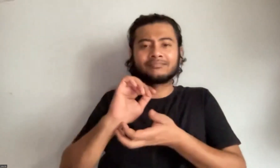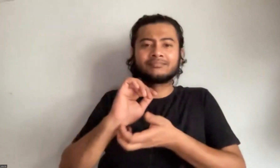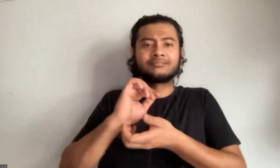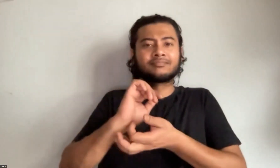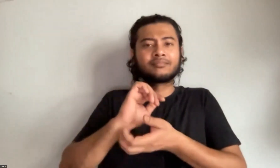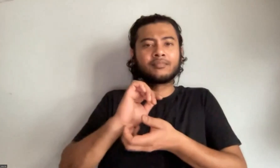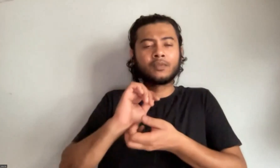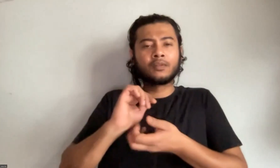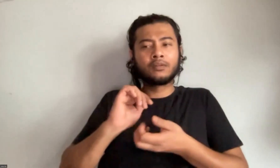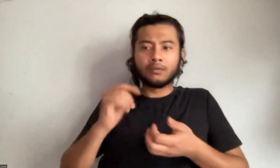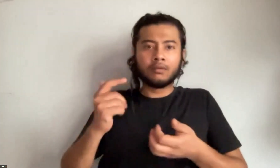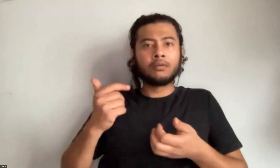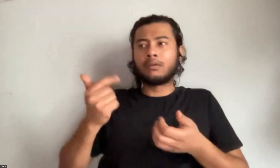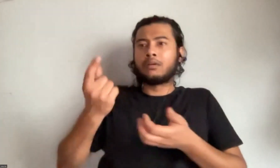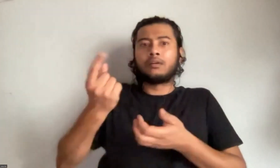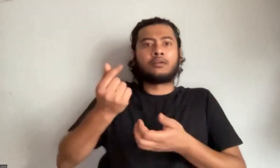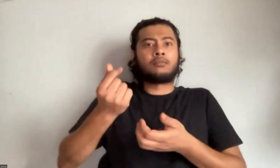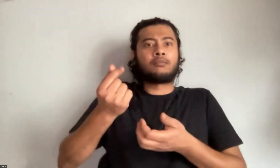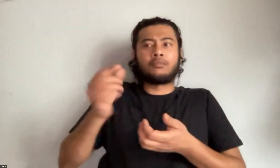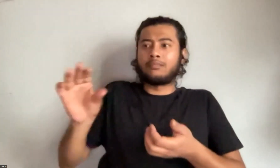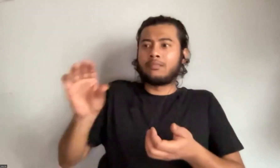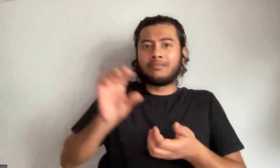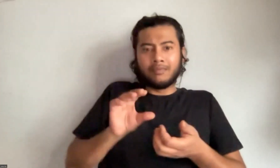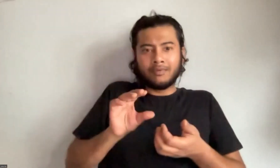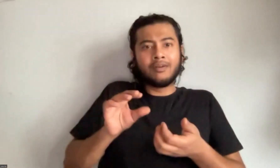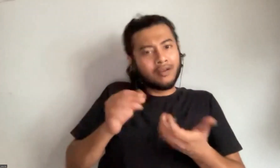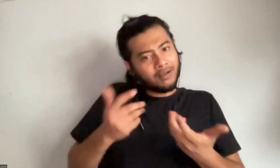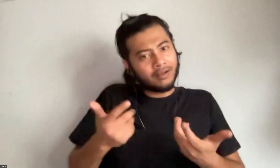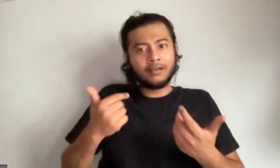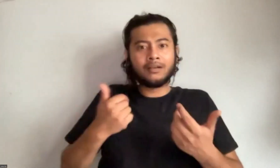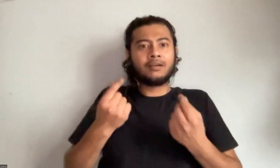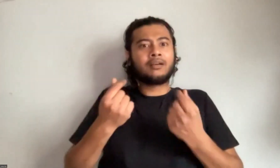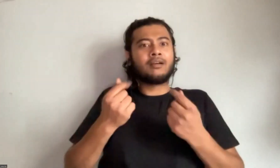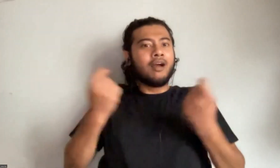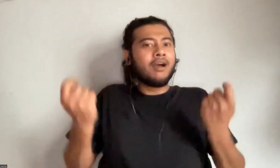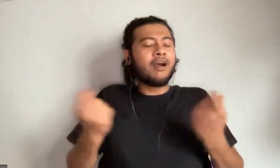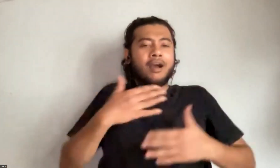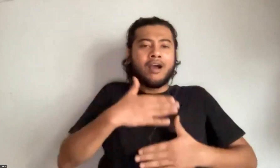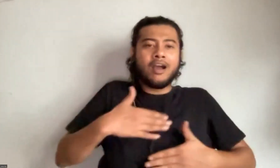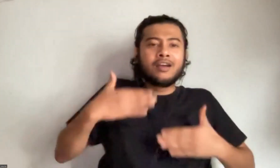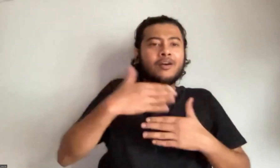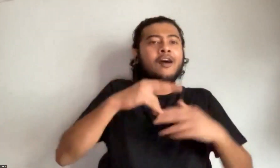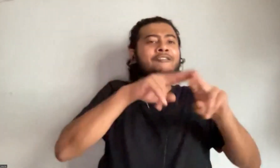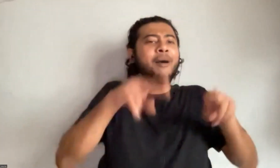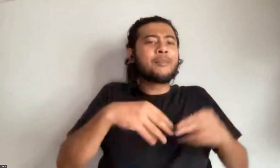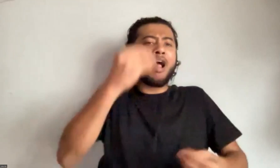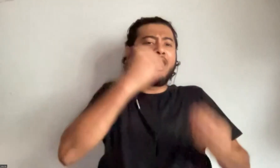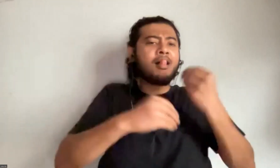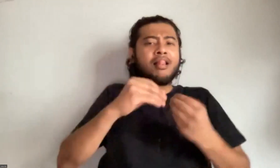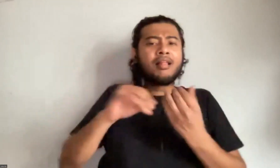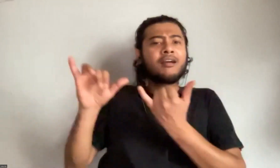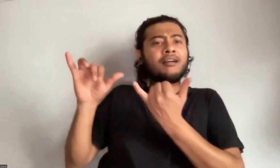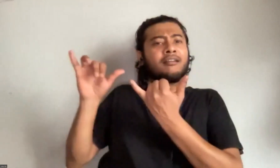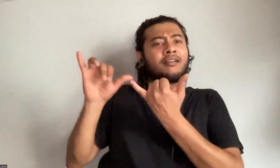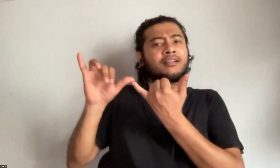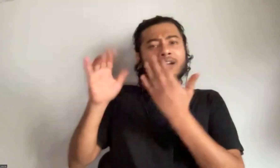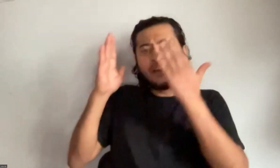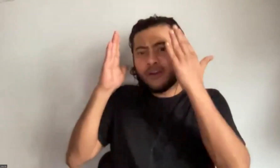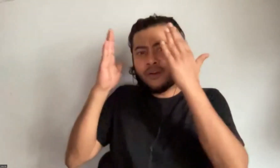time, instead of cursing Krishna, instead of cursing God, we should say, okay, Krishna, whatever you have done is for my good. It is my previous